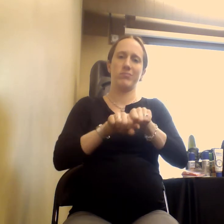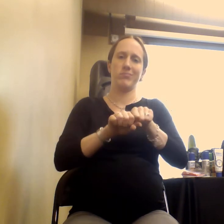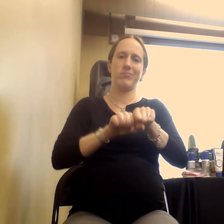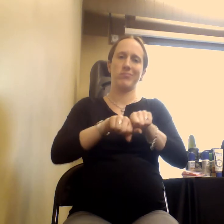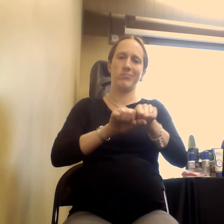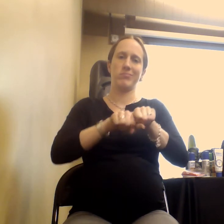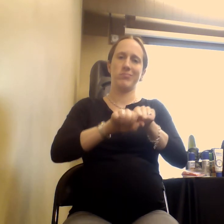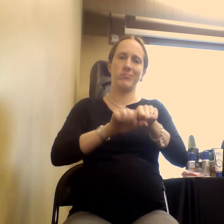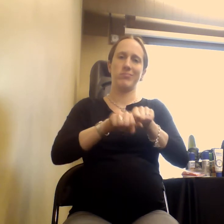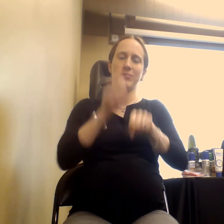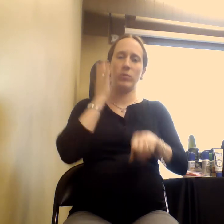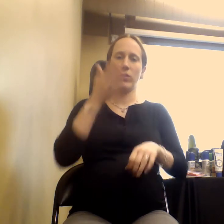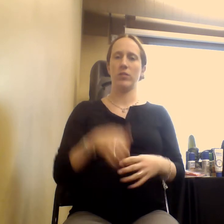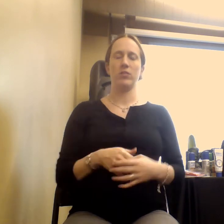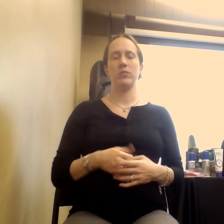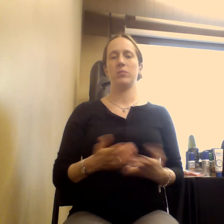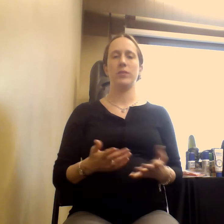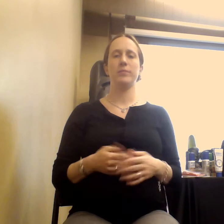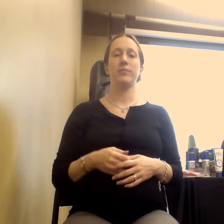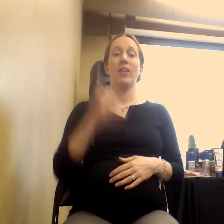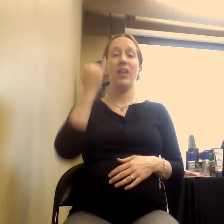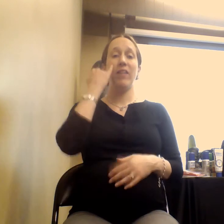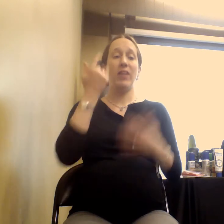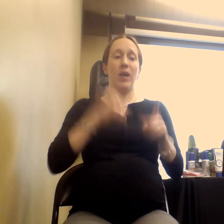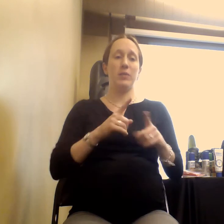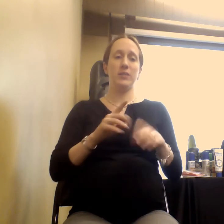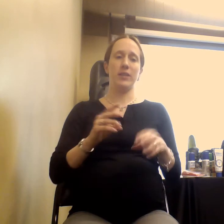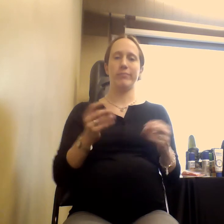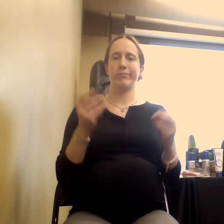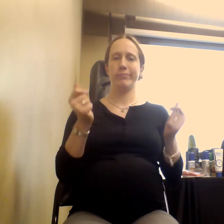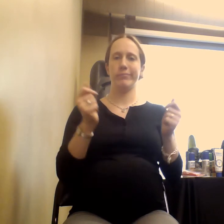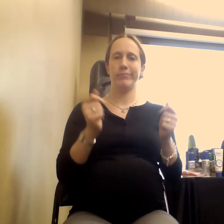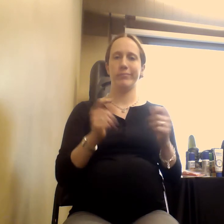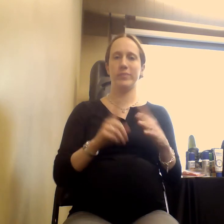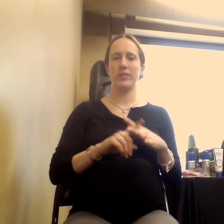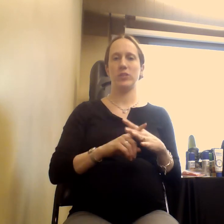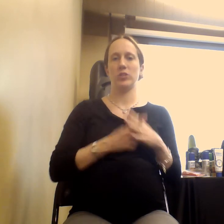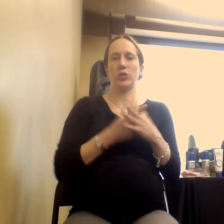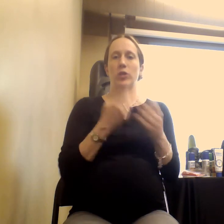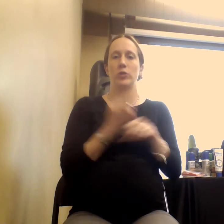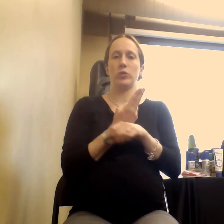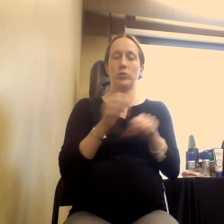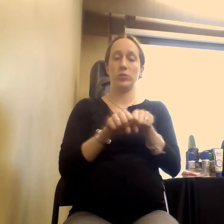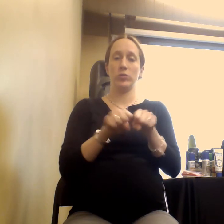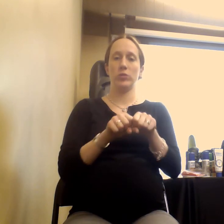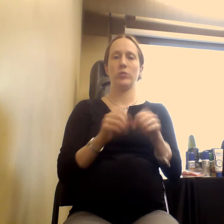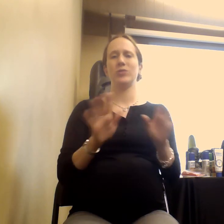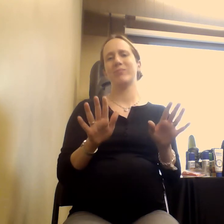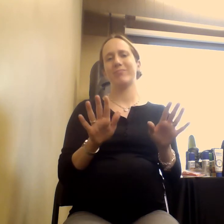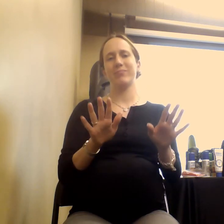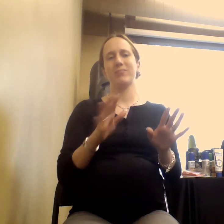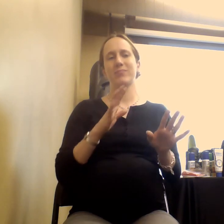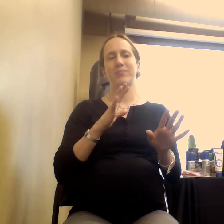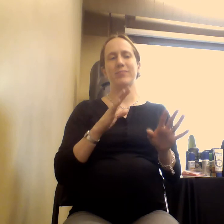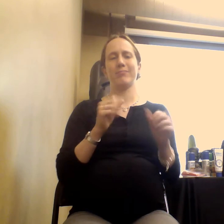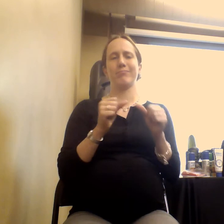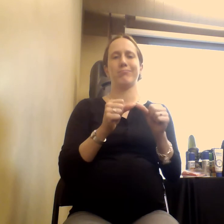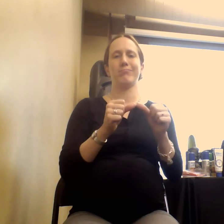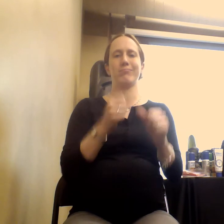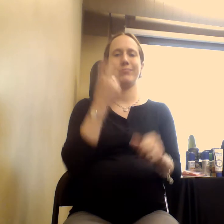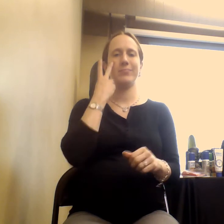there, and so if it just happens right away, I mean, give it a while. Who's a member of REI in here? Who's had to return something